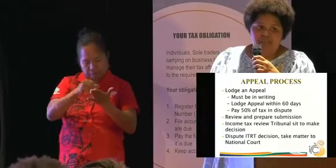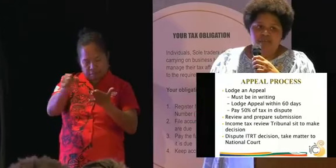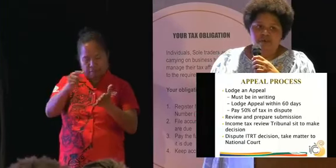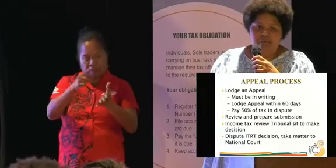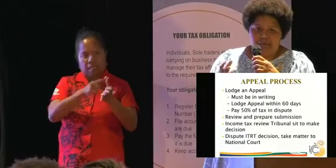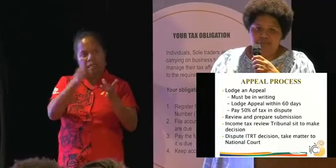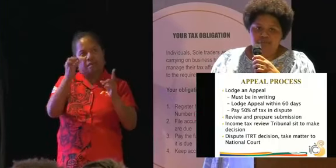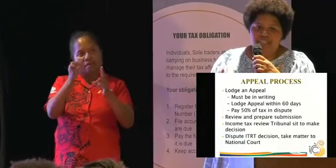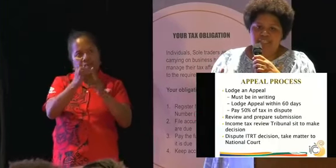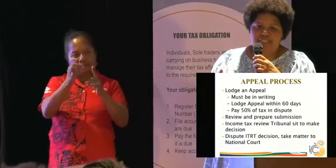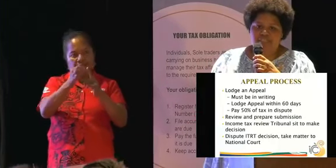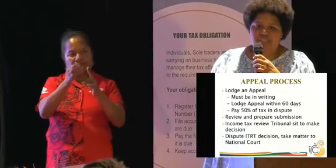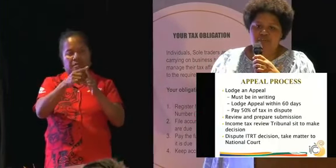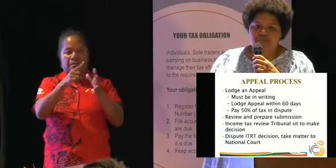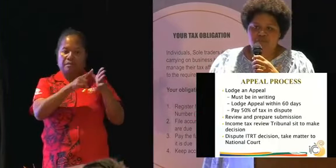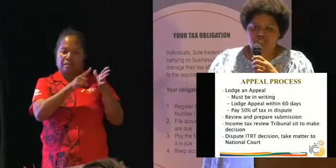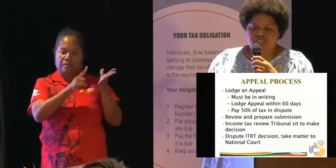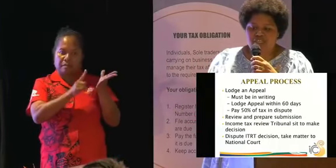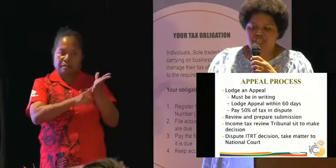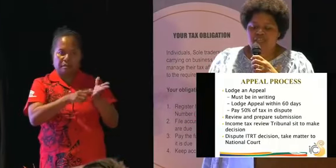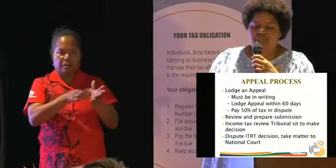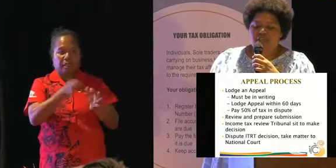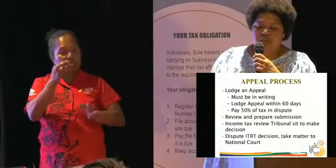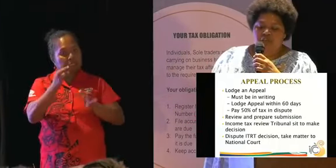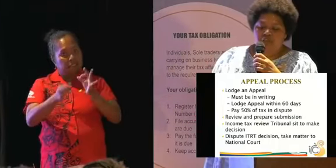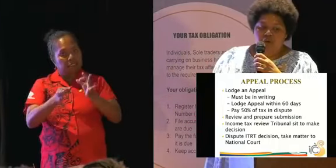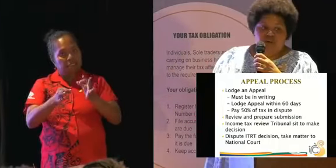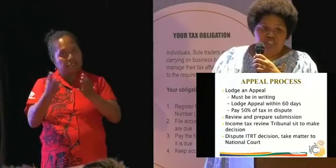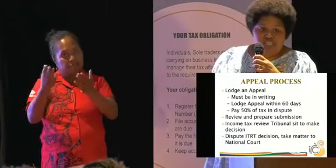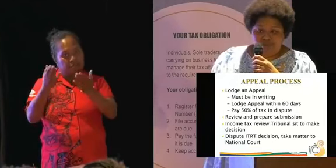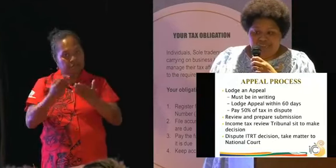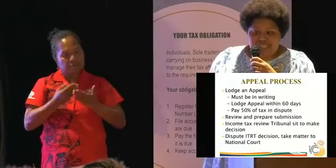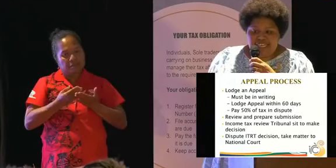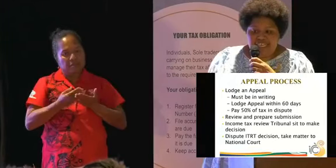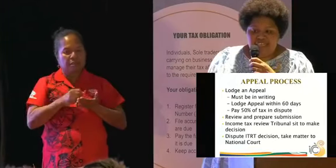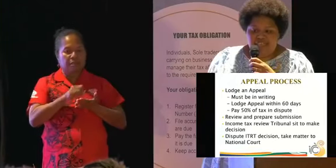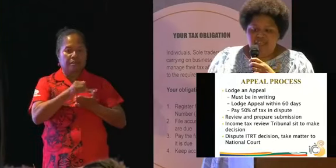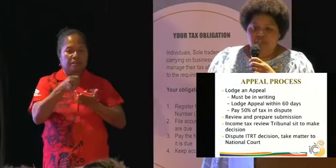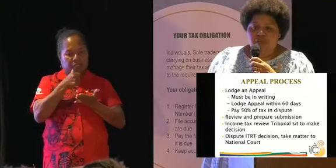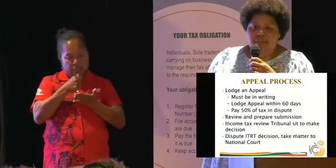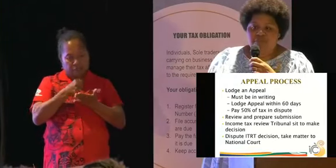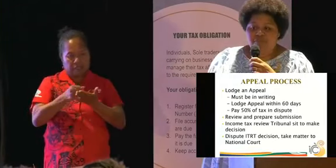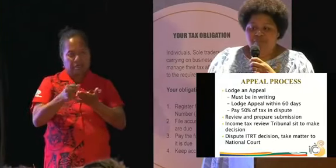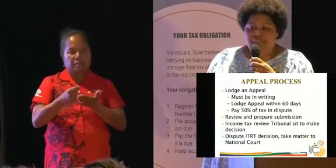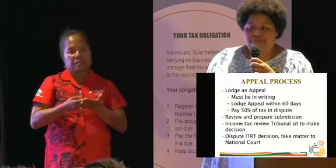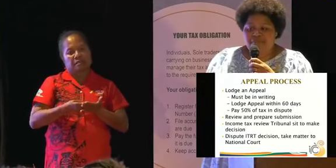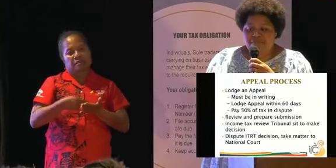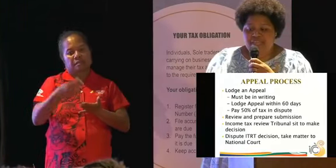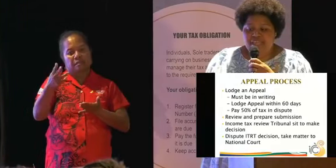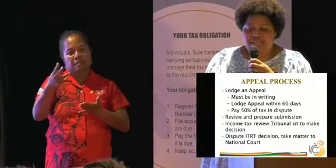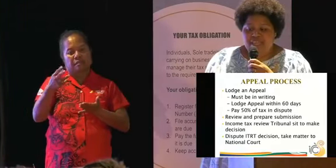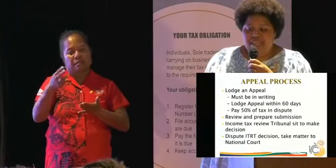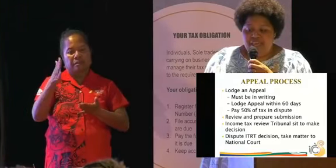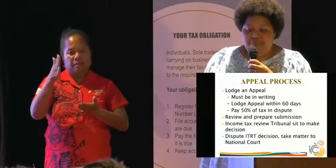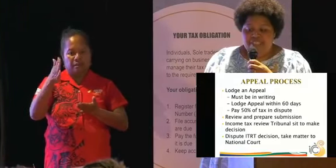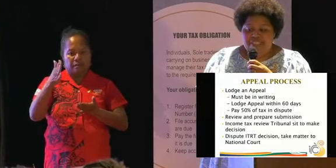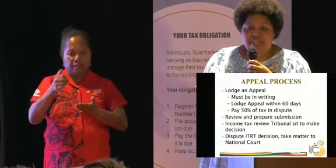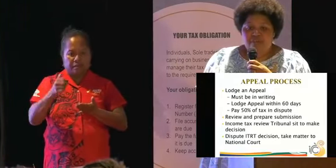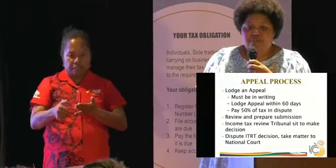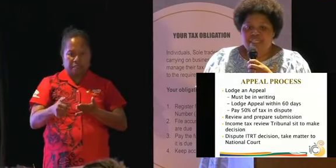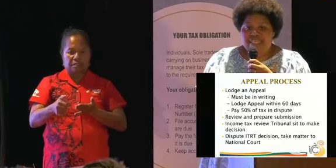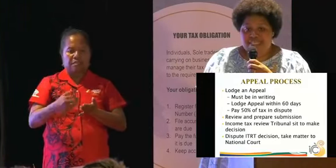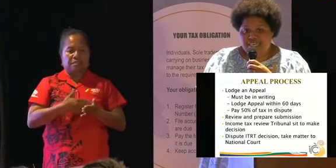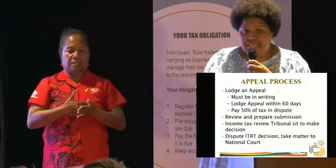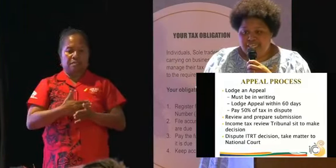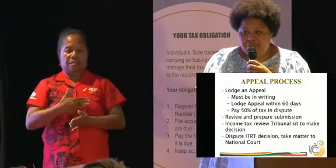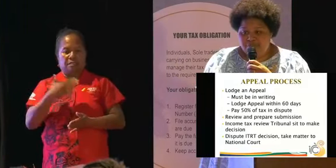appeal after you get the decision of the objection, you lodge it in writing, you have to pay 50%